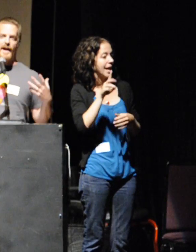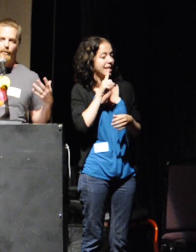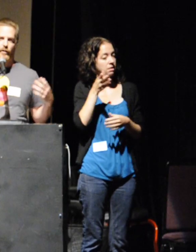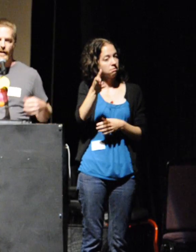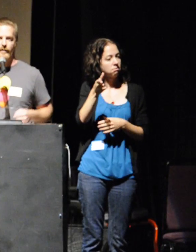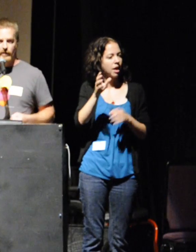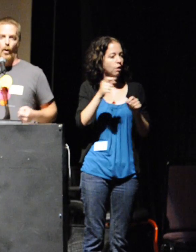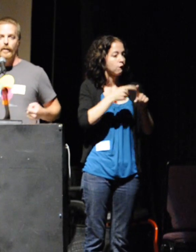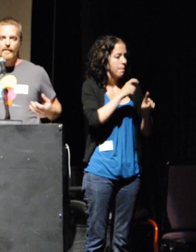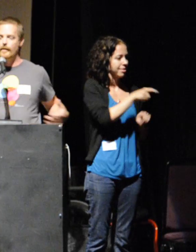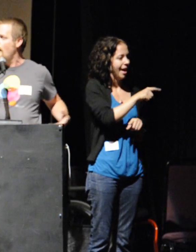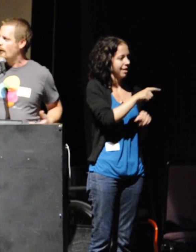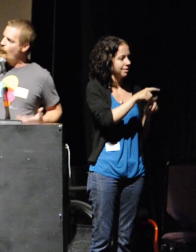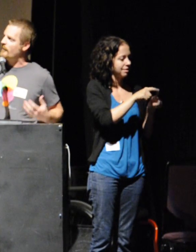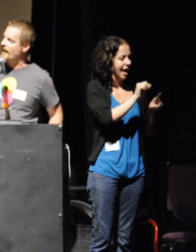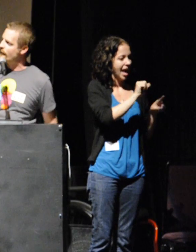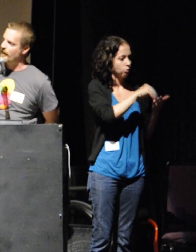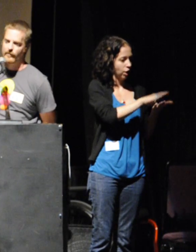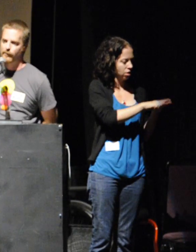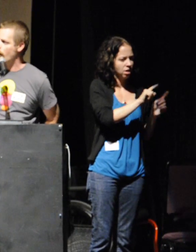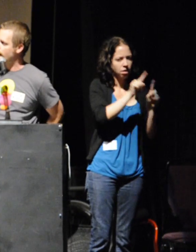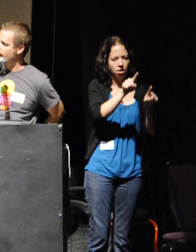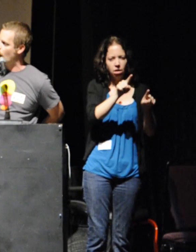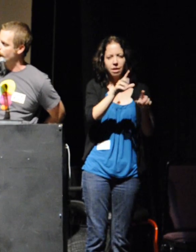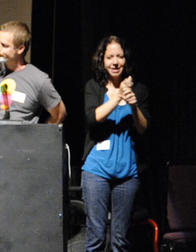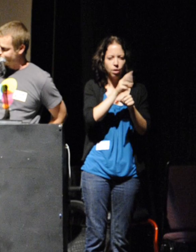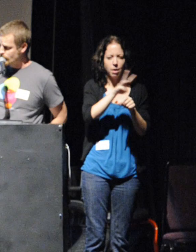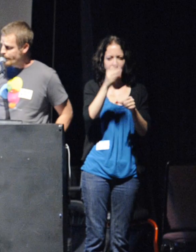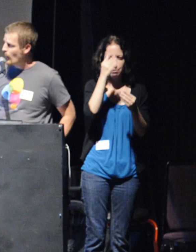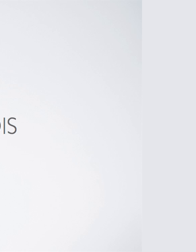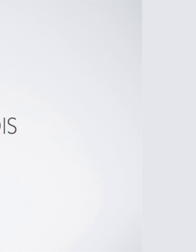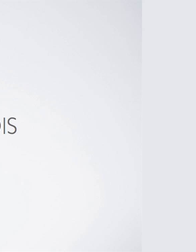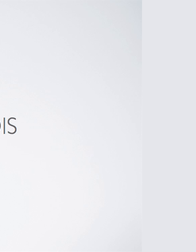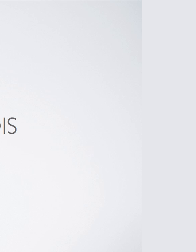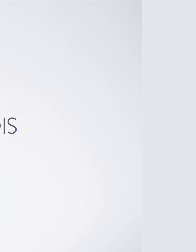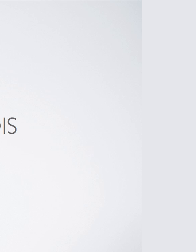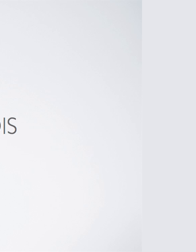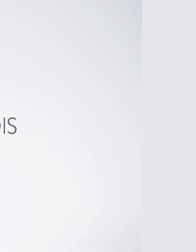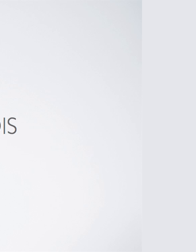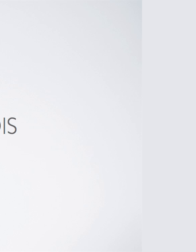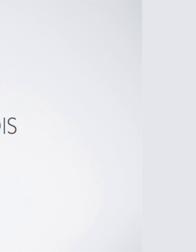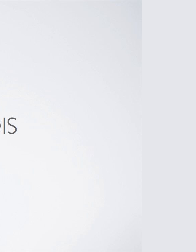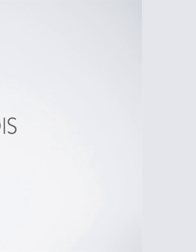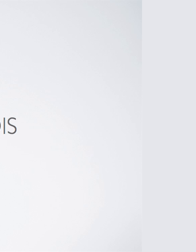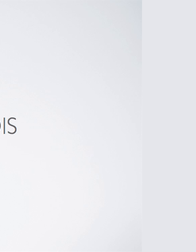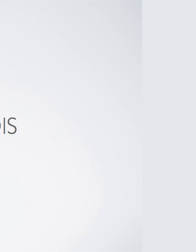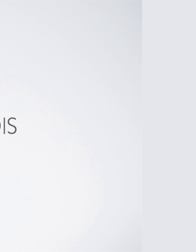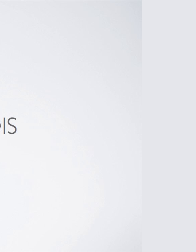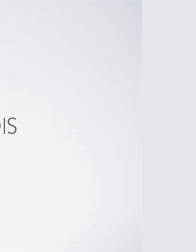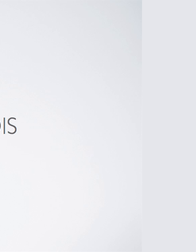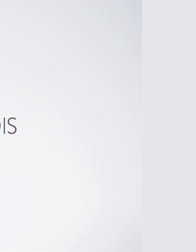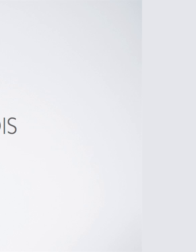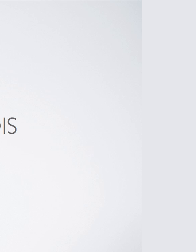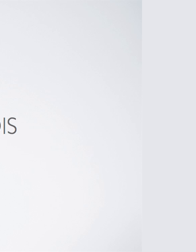go from that A record and actually go get the website information for Ignite Boulder. All right, another really awesome tool is Whois. So